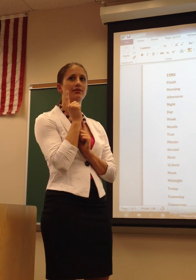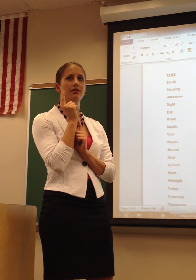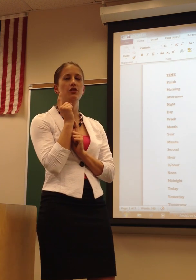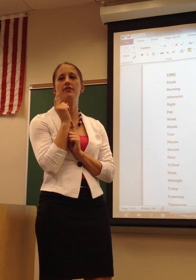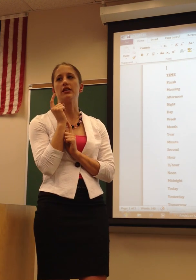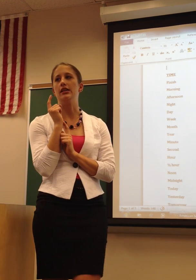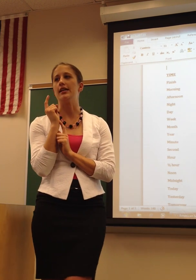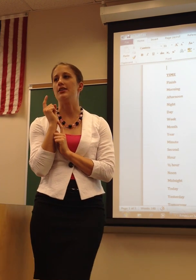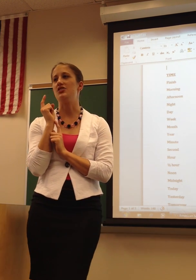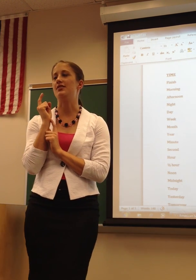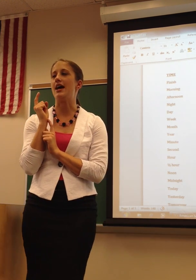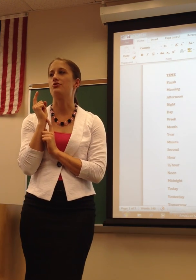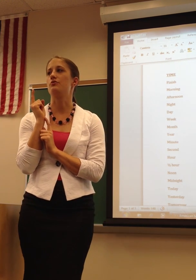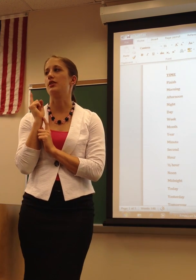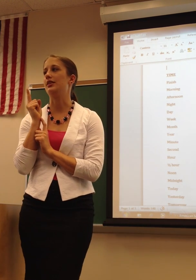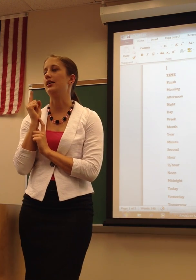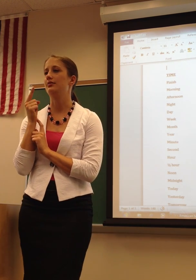You don't have to click. It's just natural to want to click.